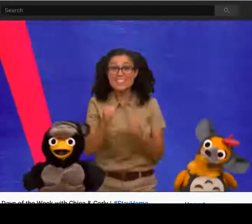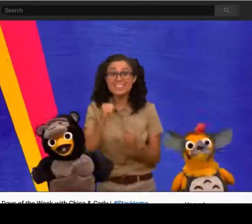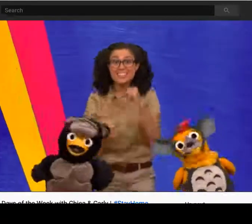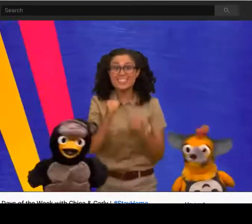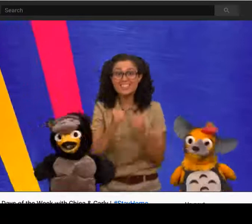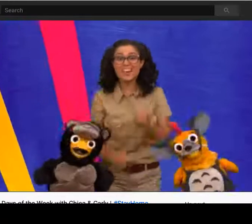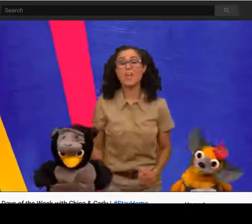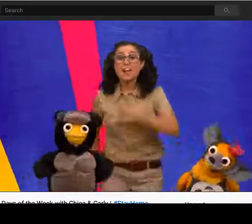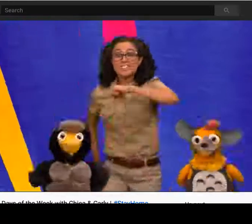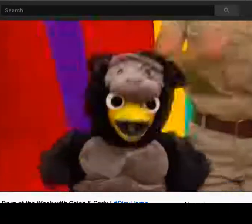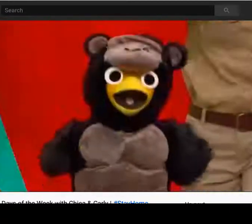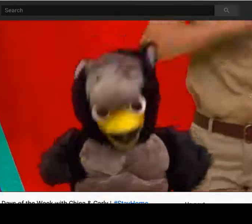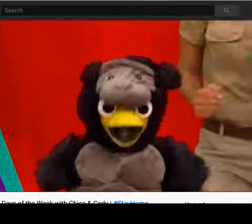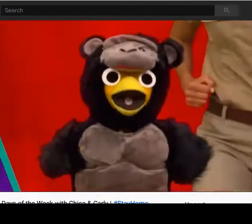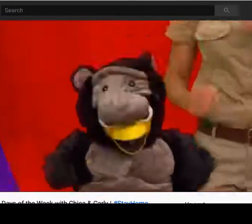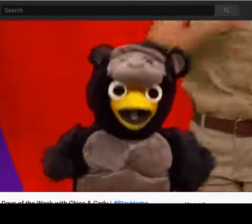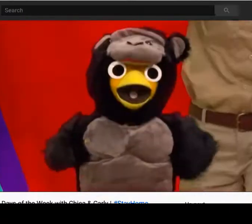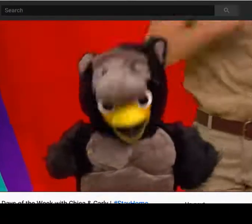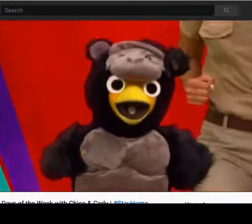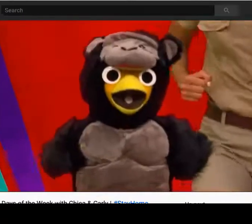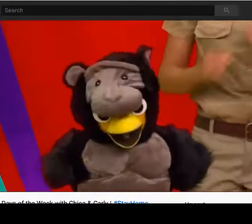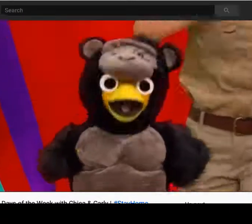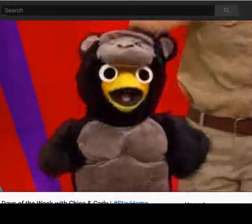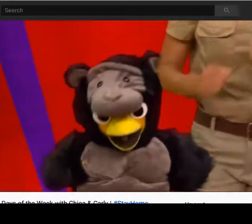such a thriller. Days of the week.